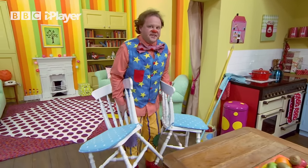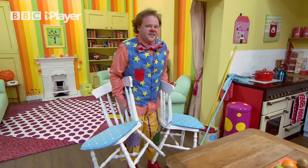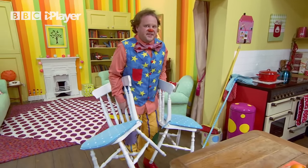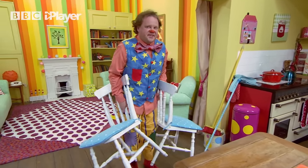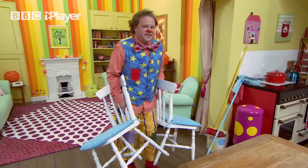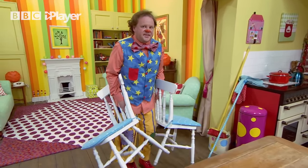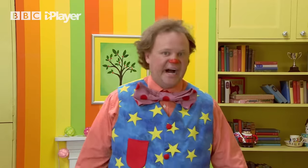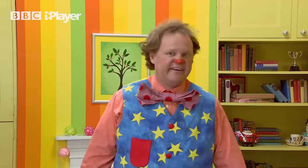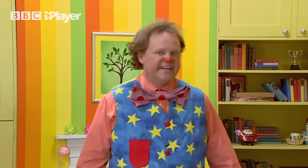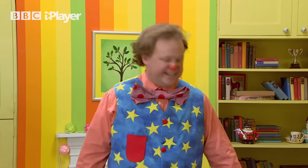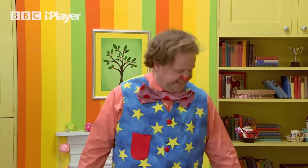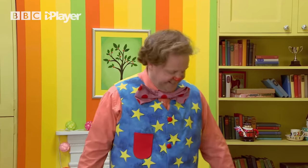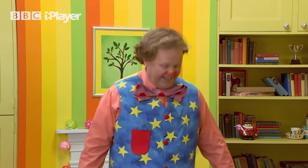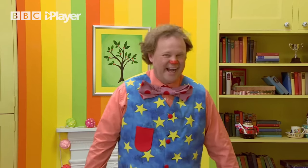be careful mr trump